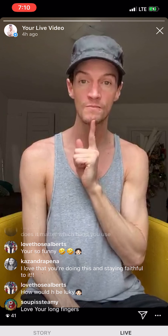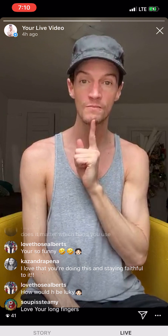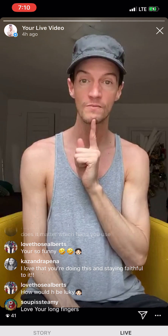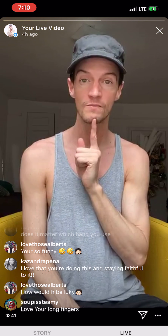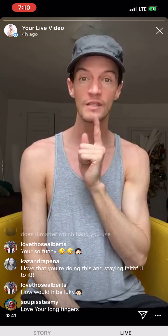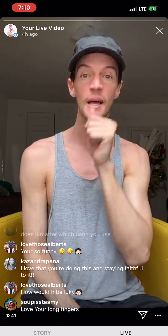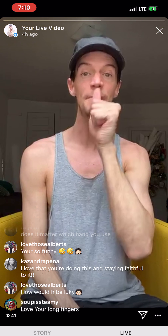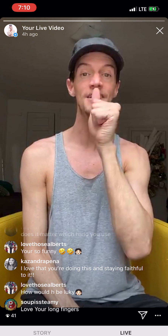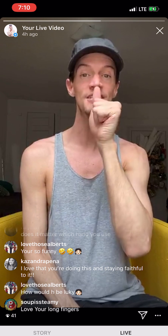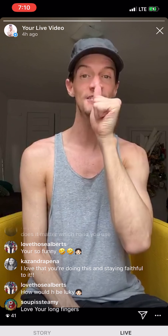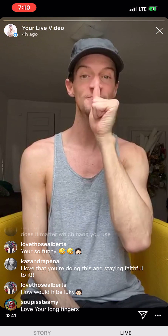Patient.